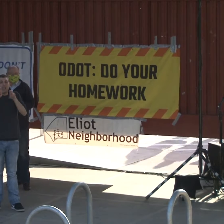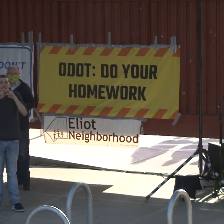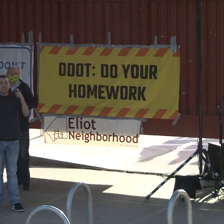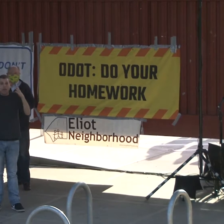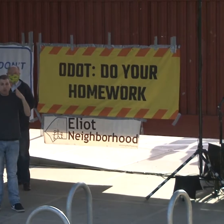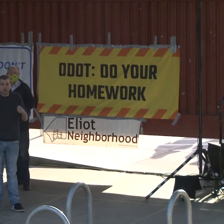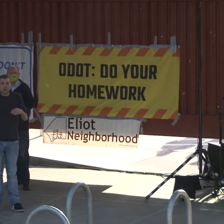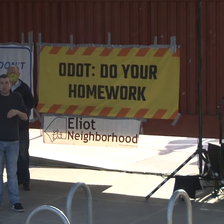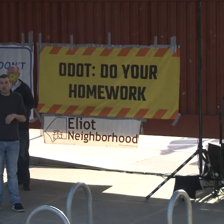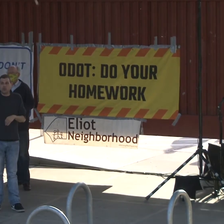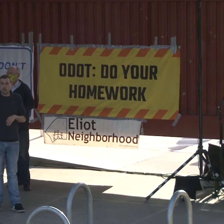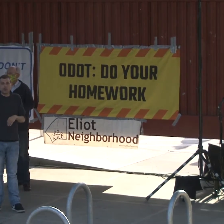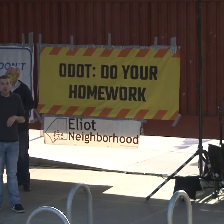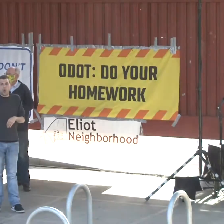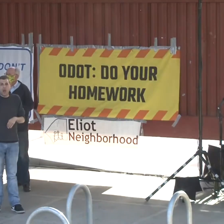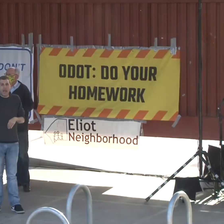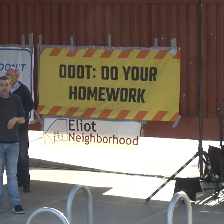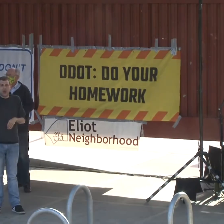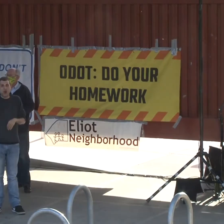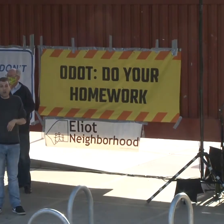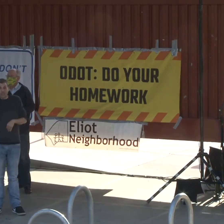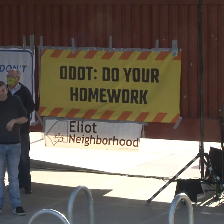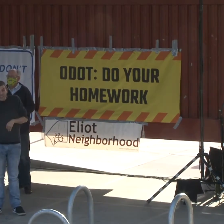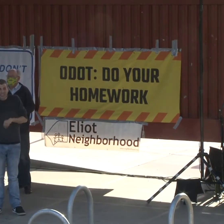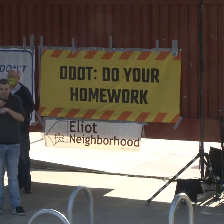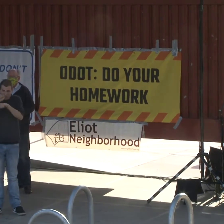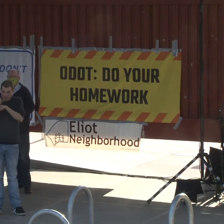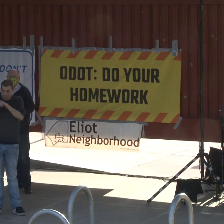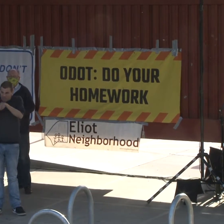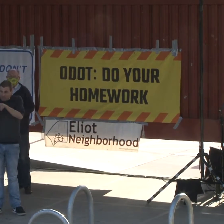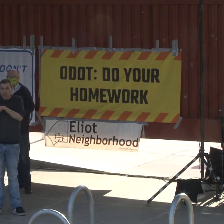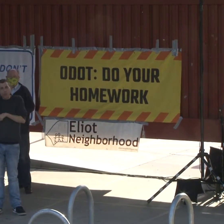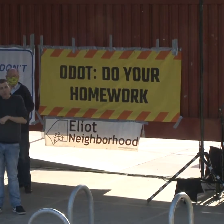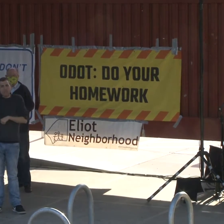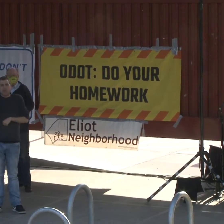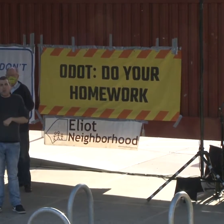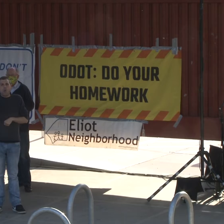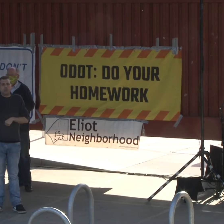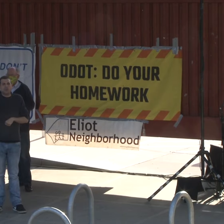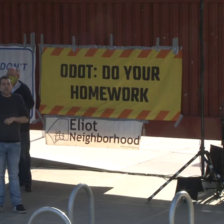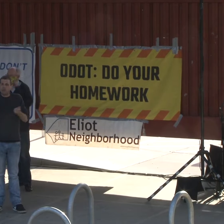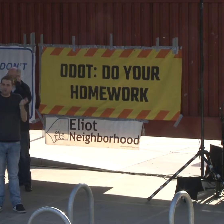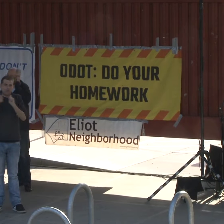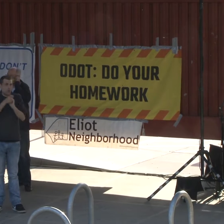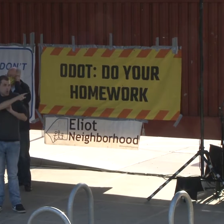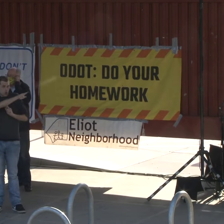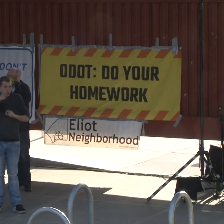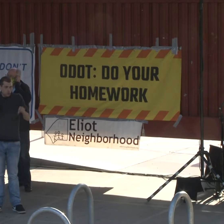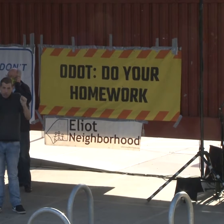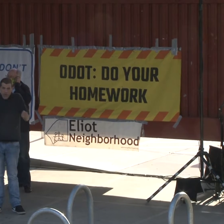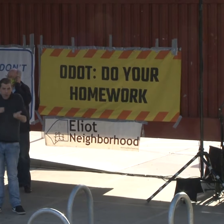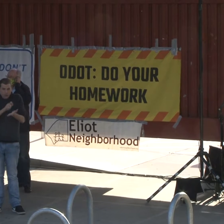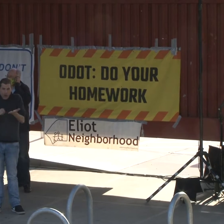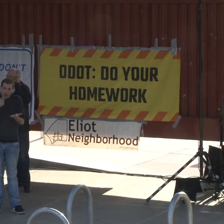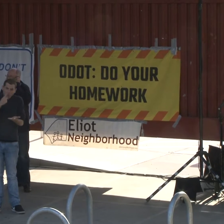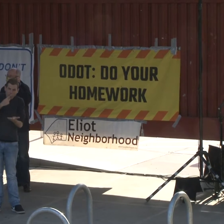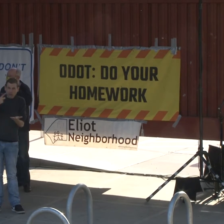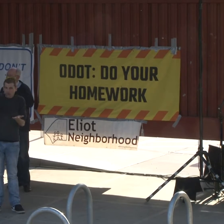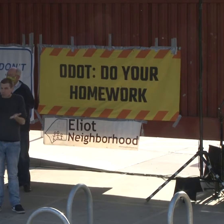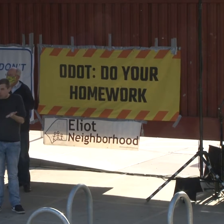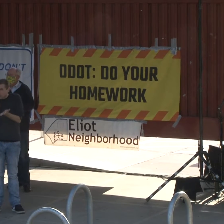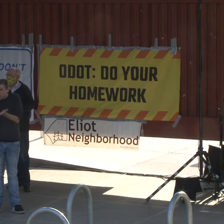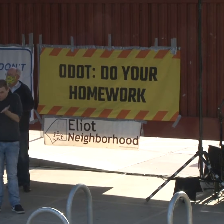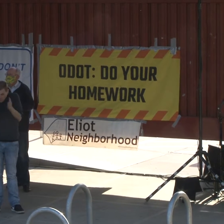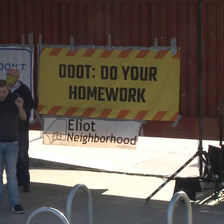them to continue to push at ODOT and to push for an environmental impact statement. If everyone in here can write one or two postcards